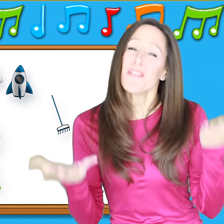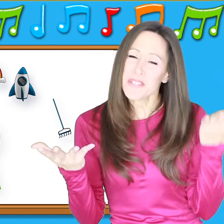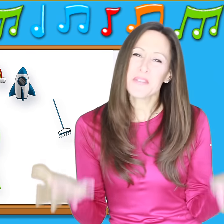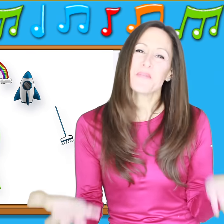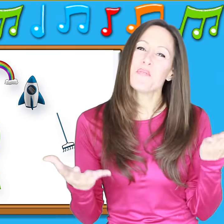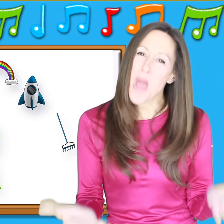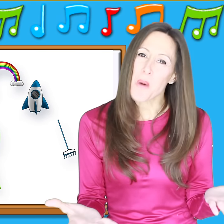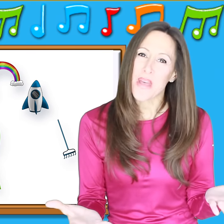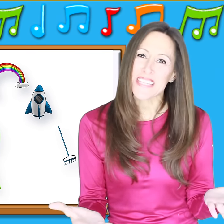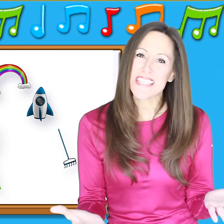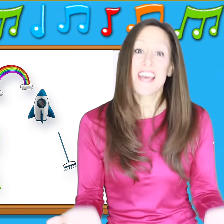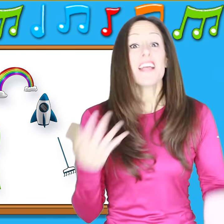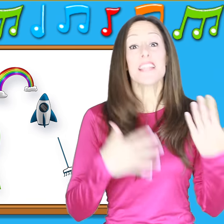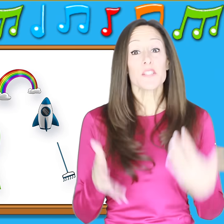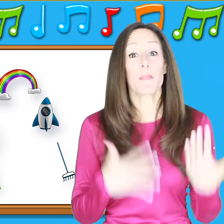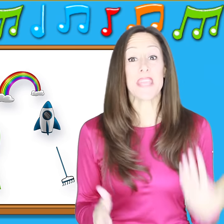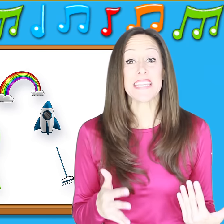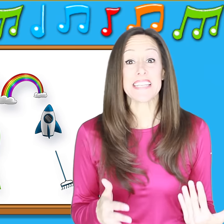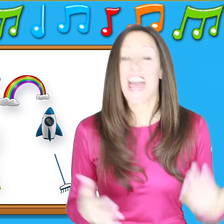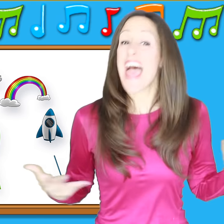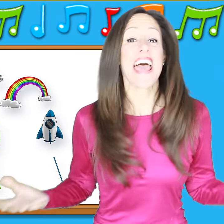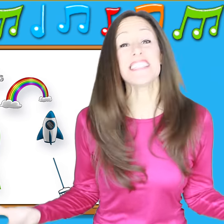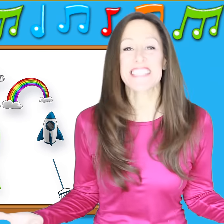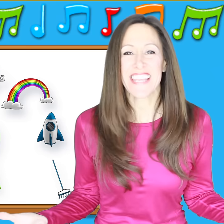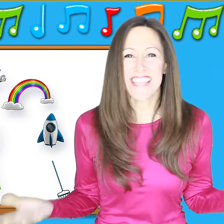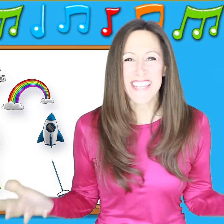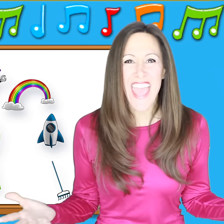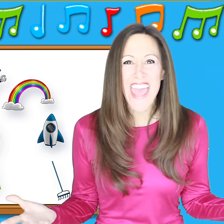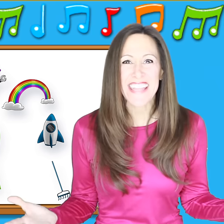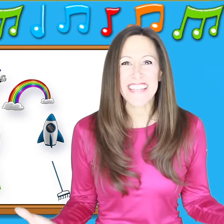Now you know it. Let's repeat it and sing it again.